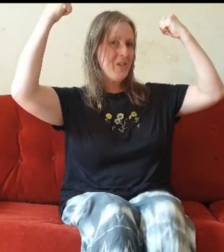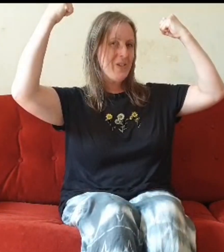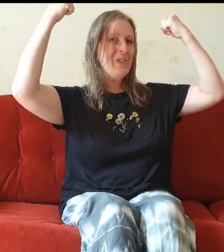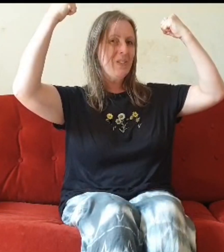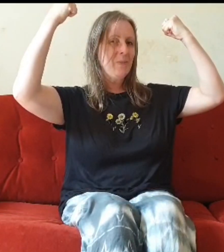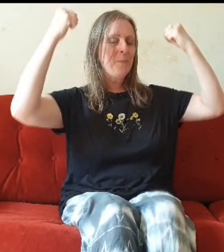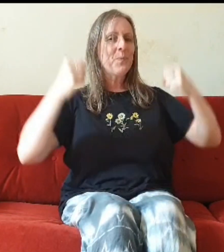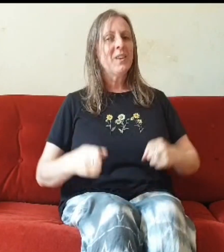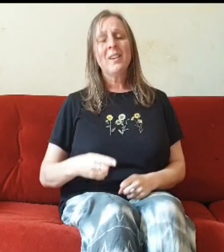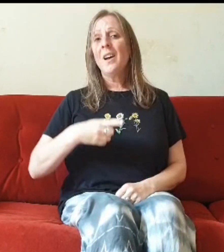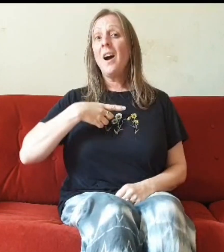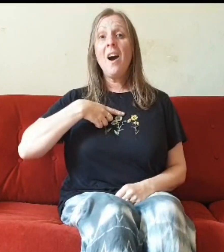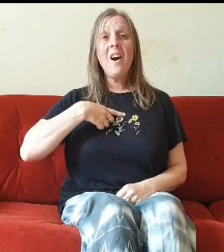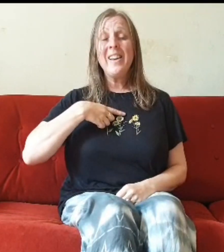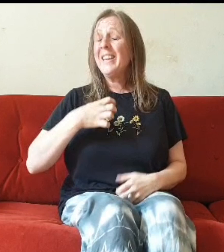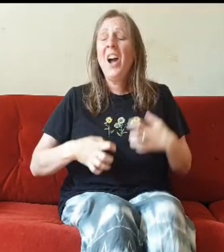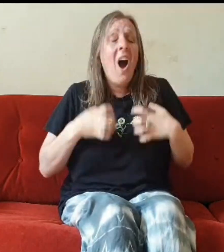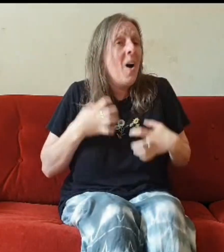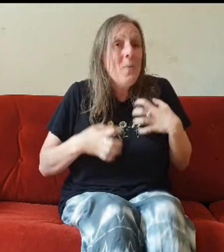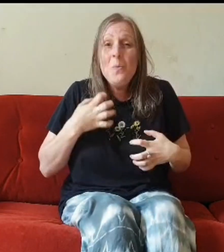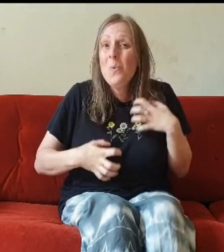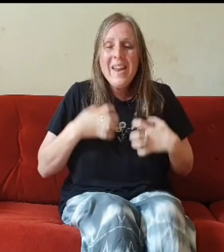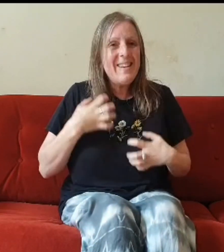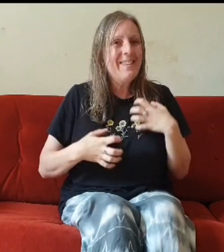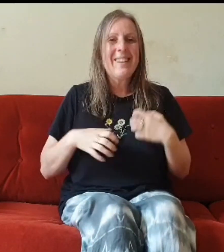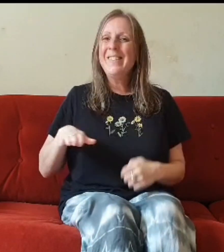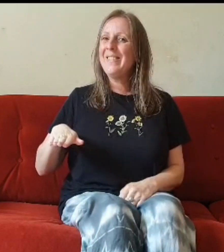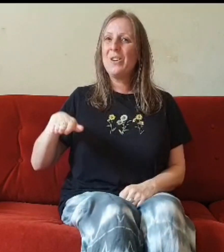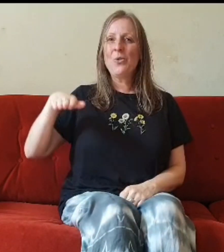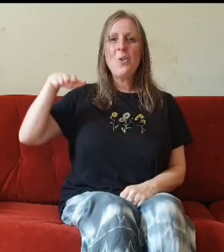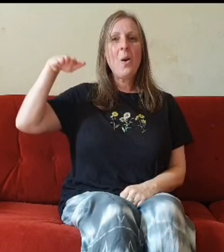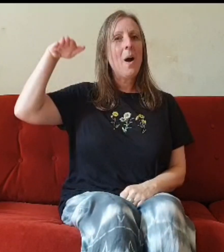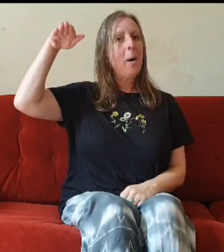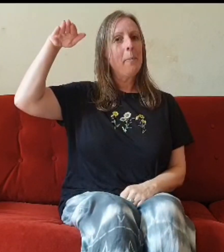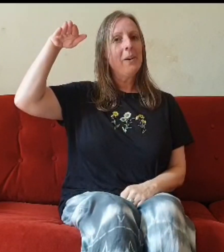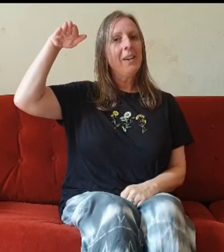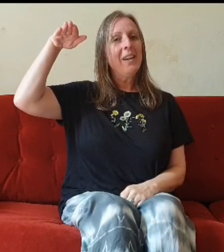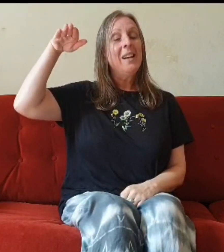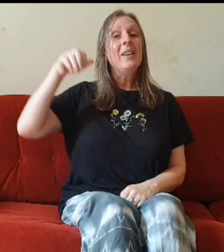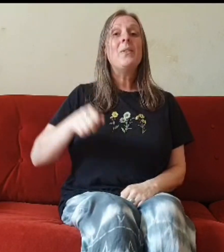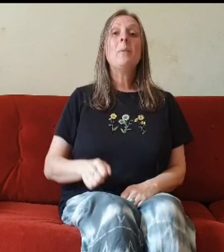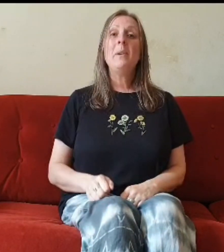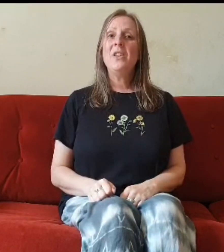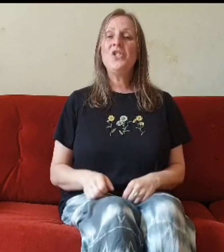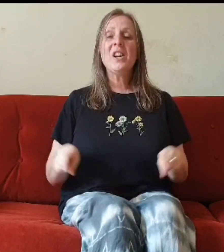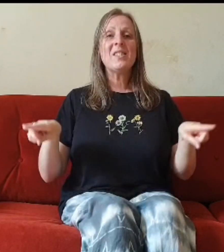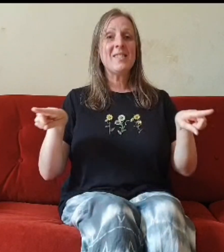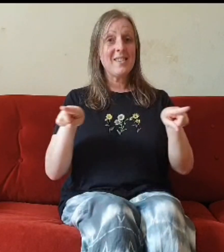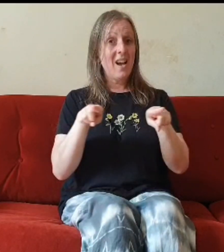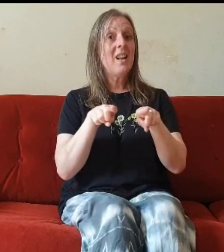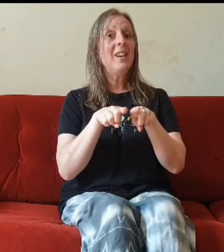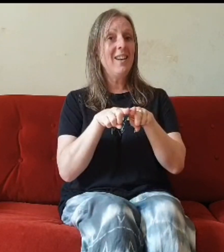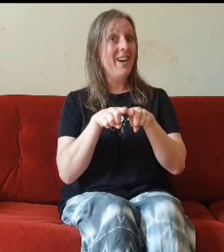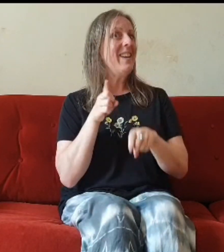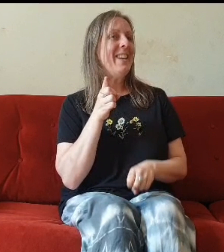too. I can't wait to grow up to be just like